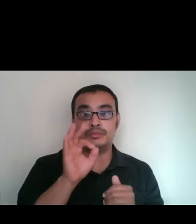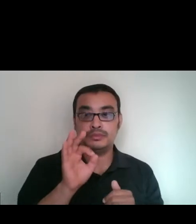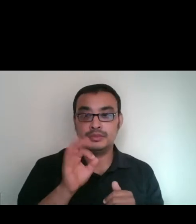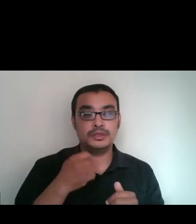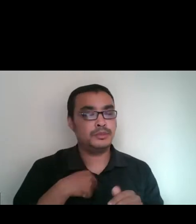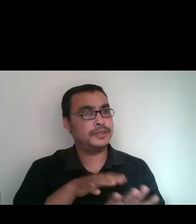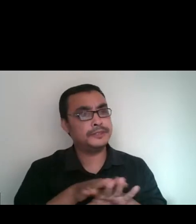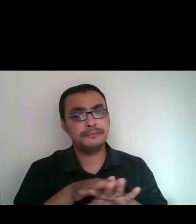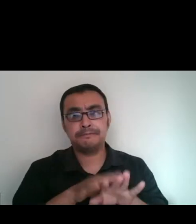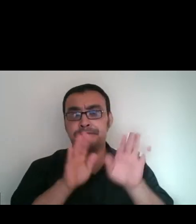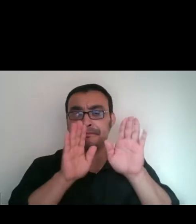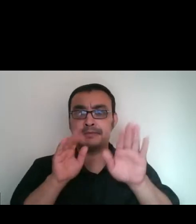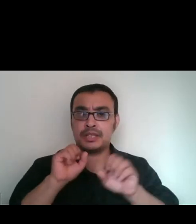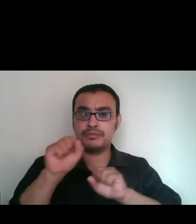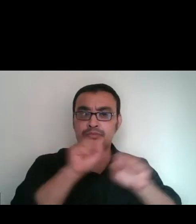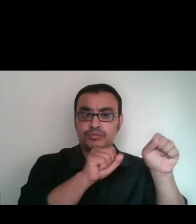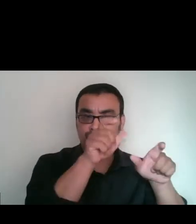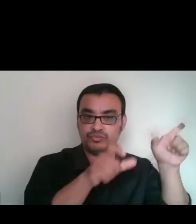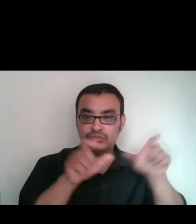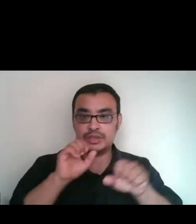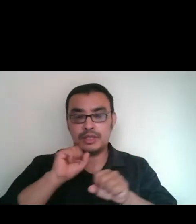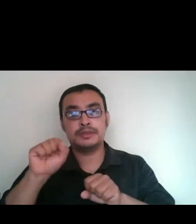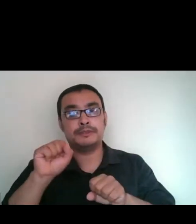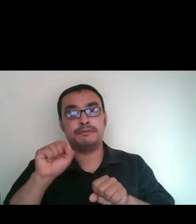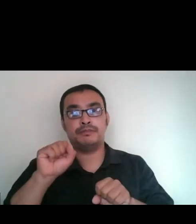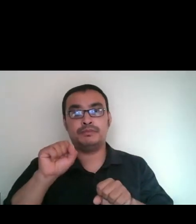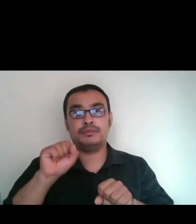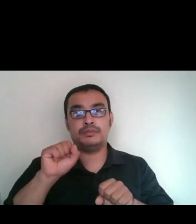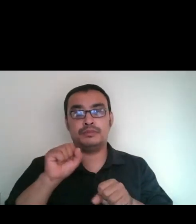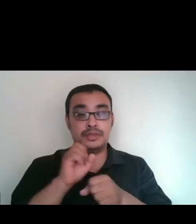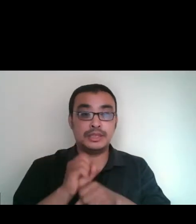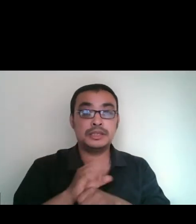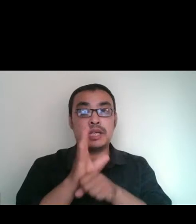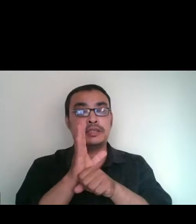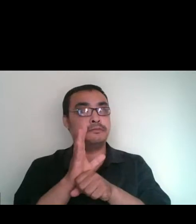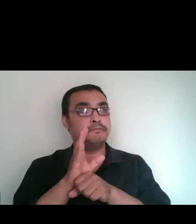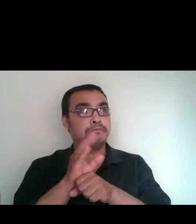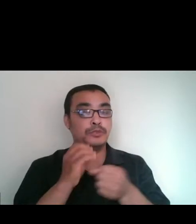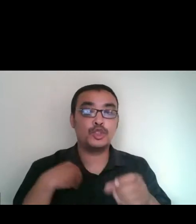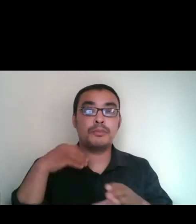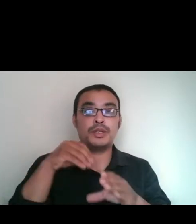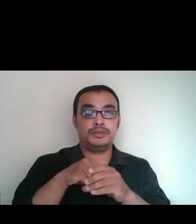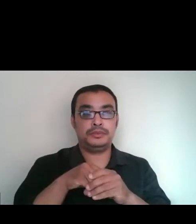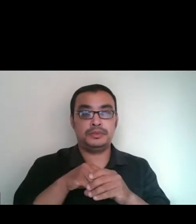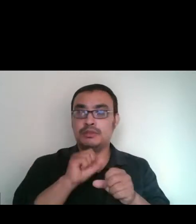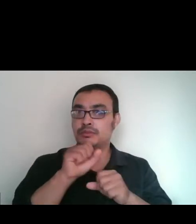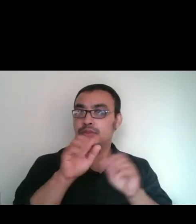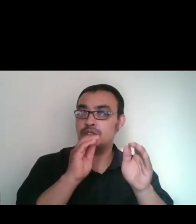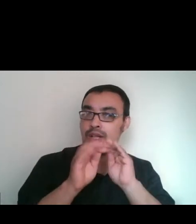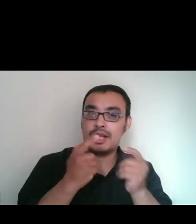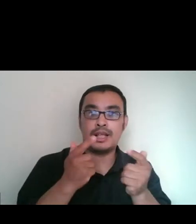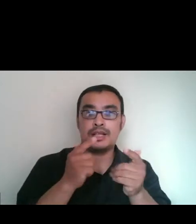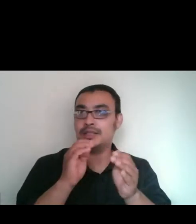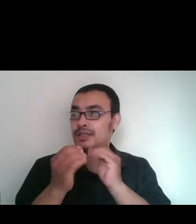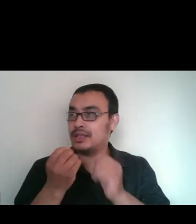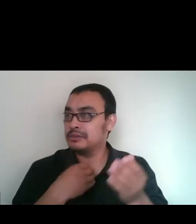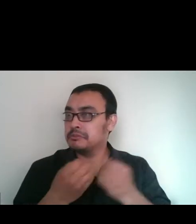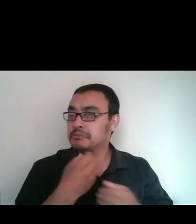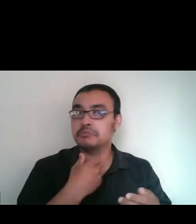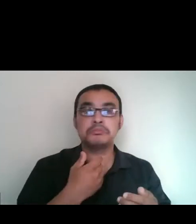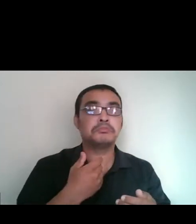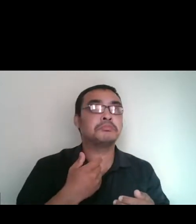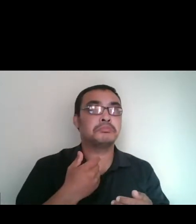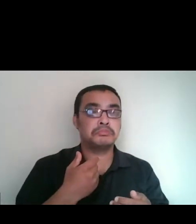comments and recommendations. So thanks to AIPP for being co-host for this year with us. Thanks for